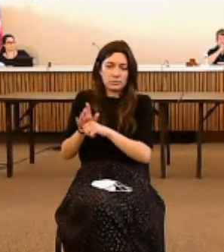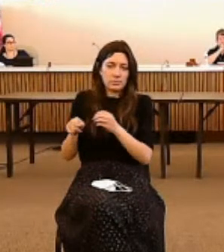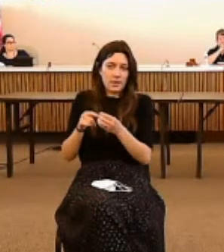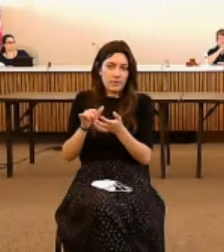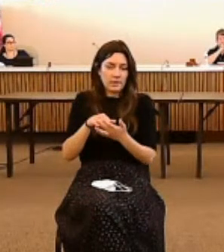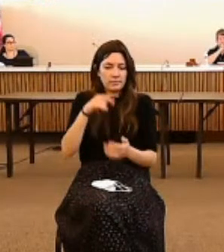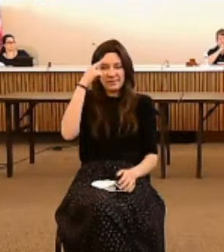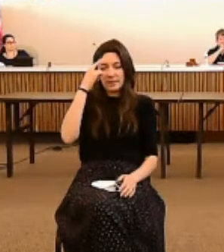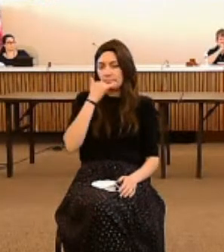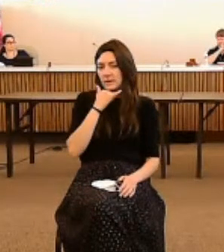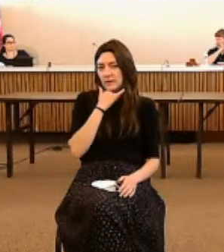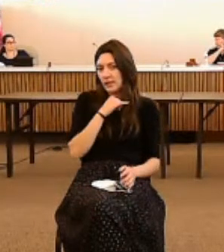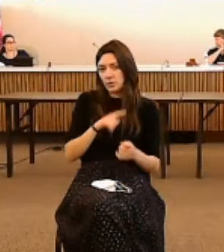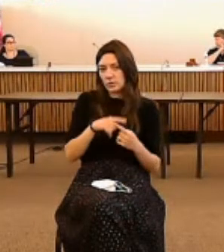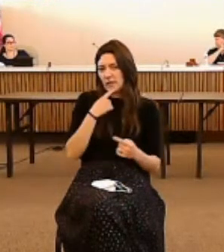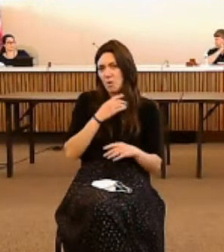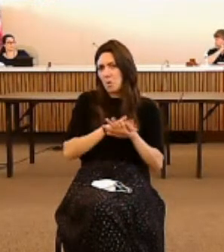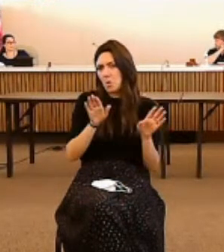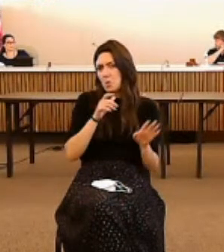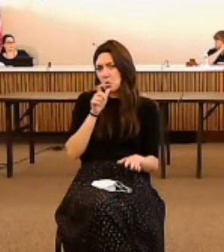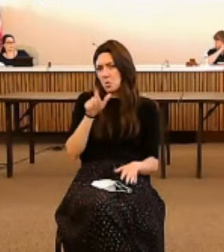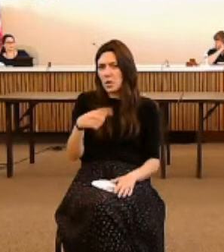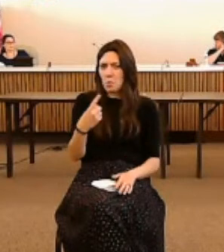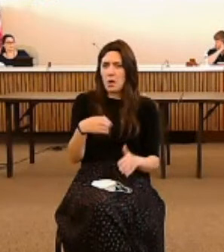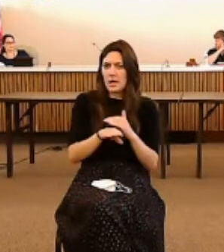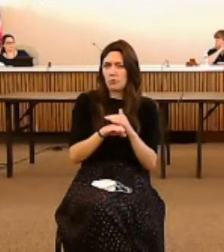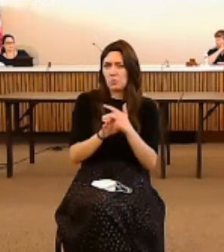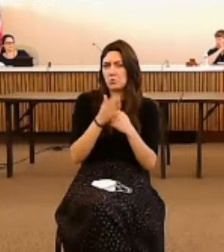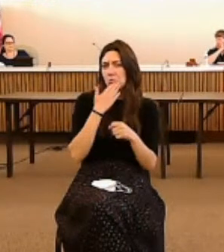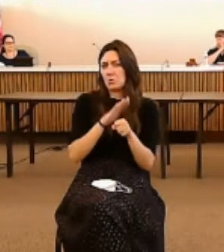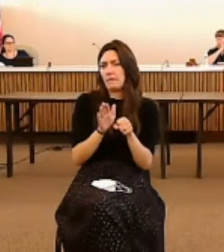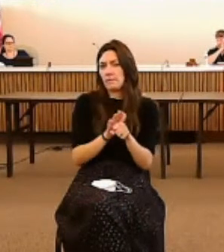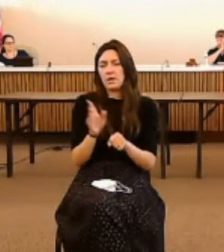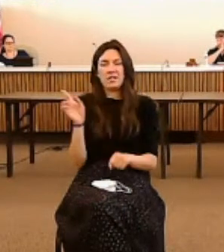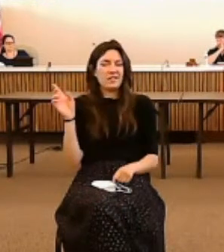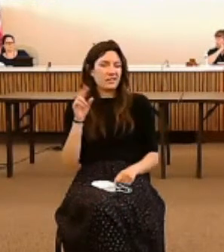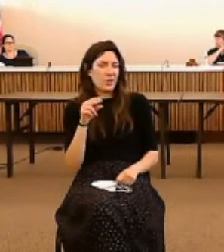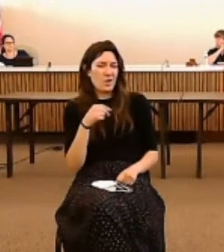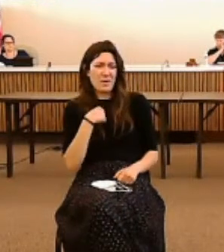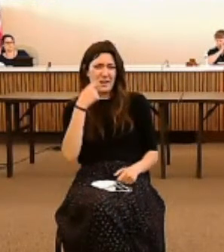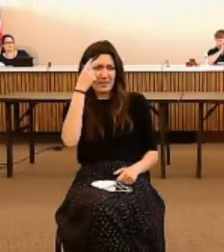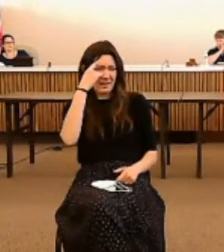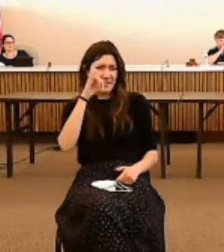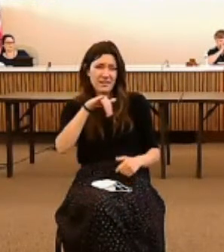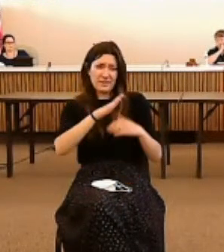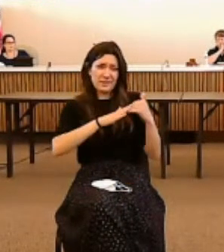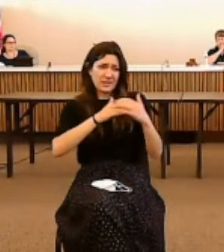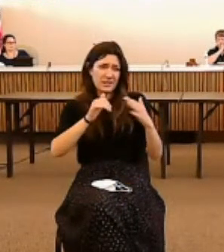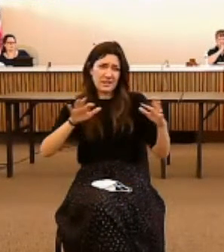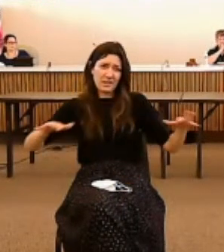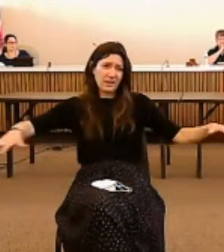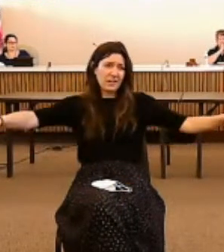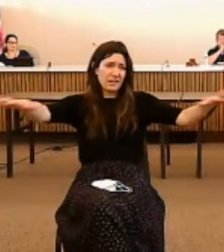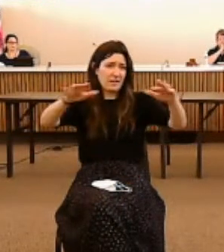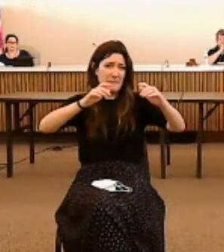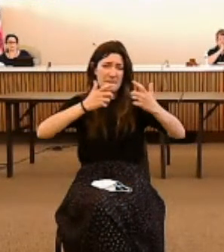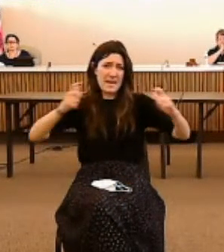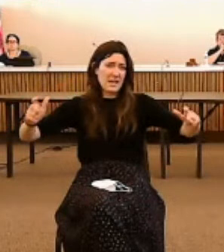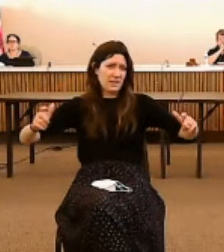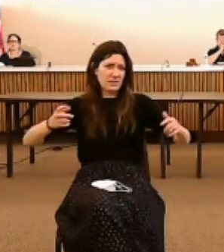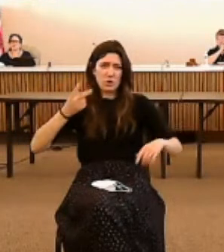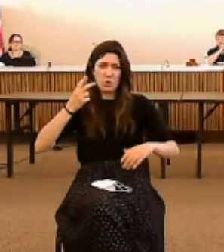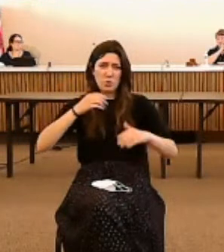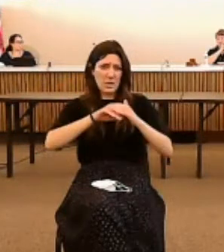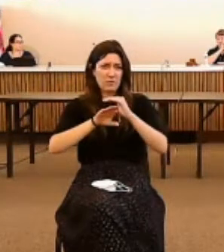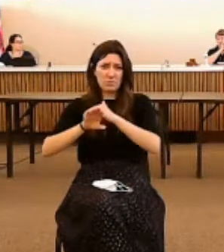it's a mistake to have only No, one entrance. I think for the size of the facility that you're looking at, 2 entrances only makes sense.